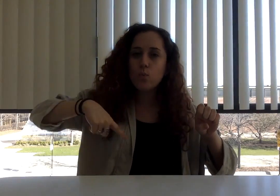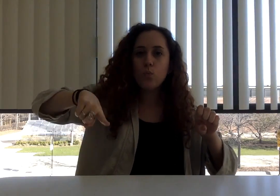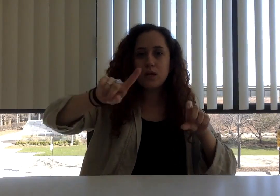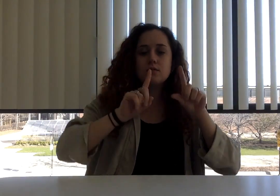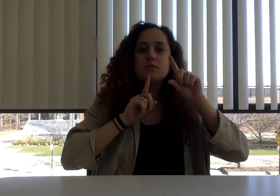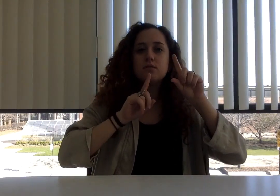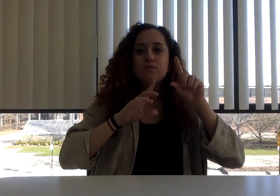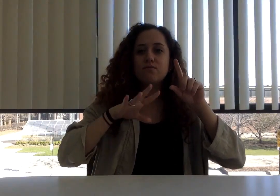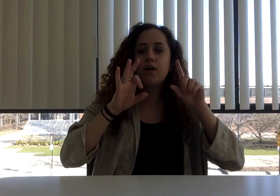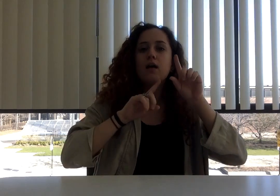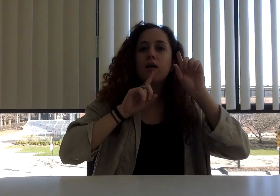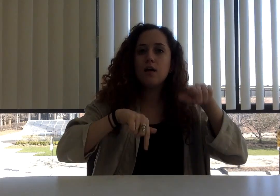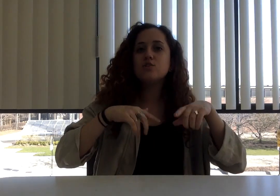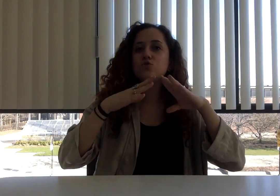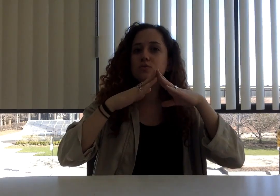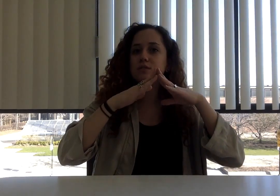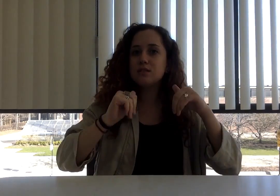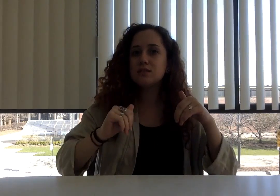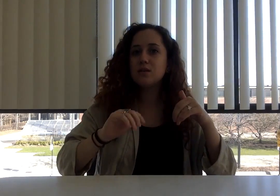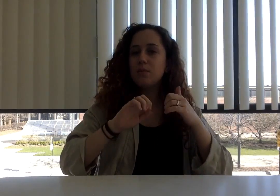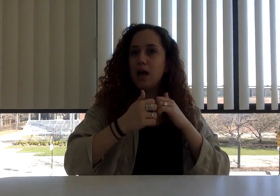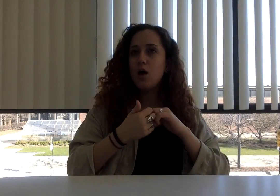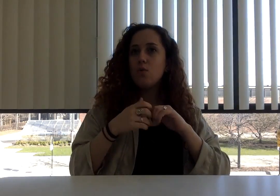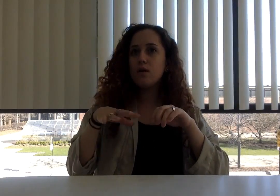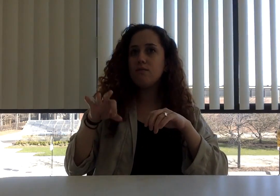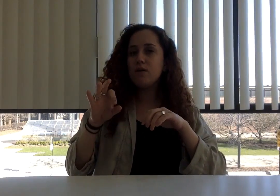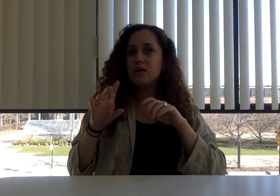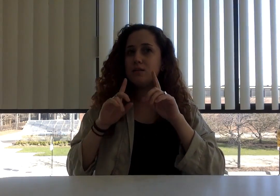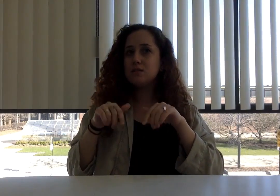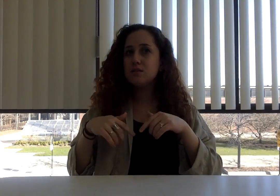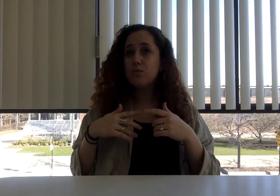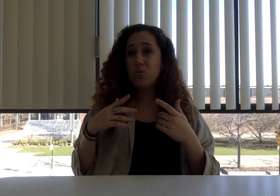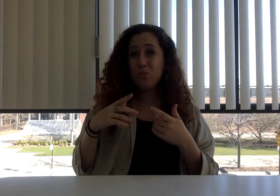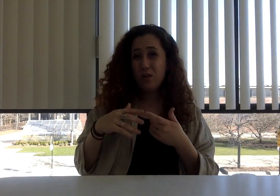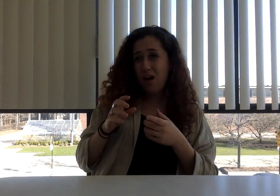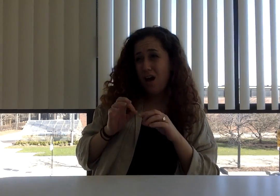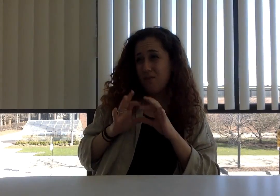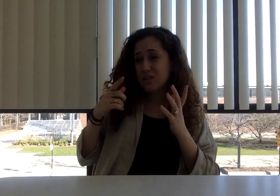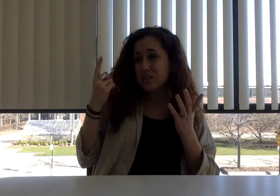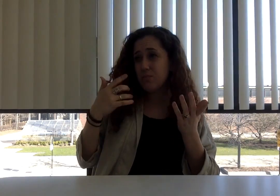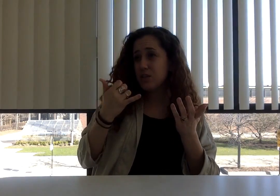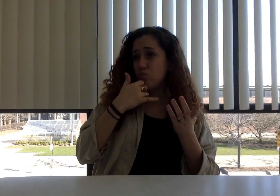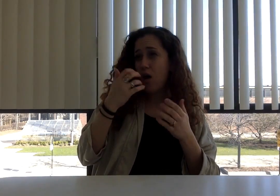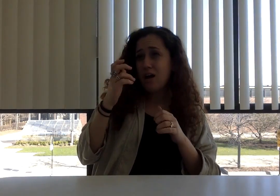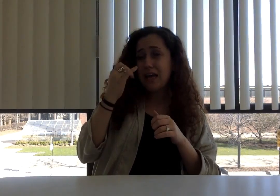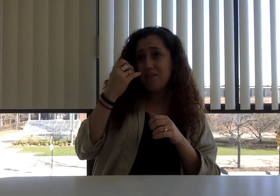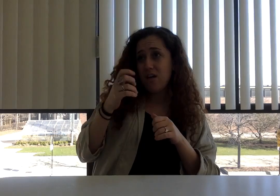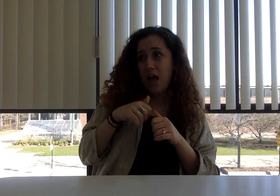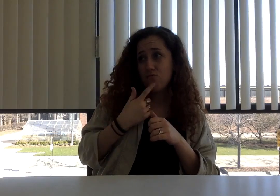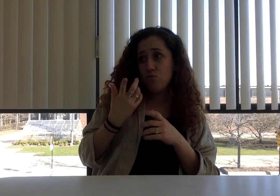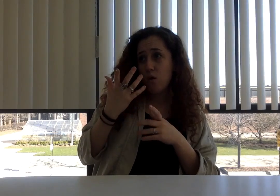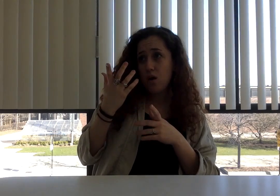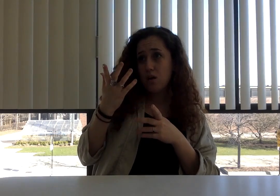solve systems. Well, obviously something's wrong if someone. We. No, Let me. no. I mean, you can come see me if you